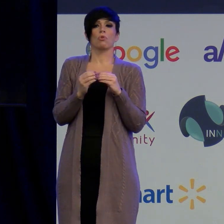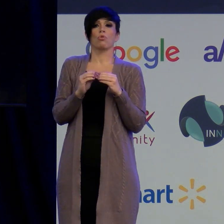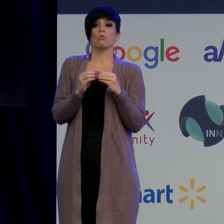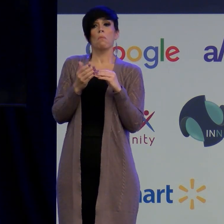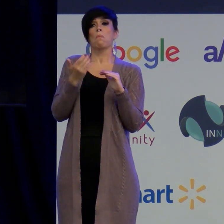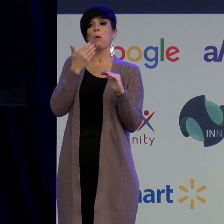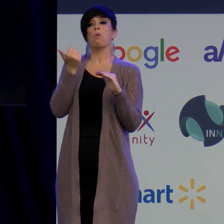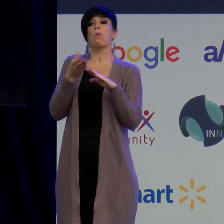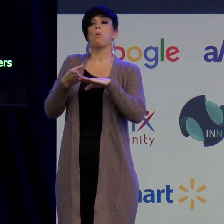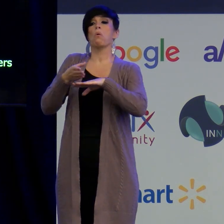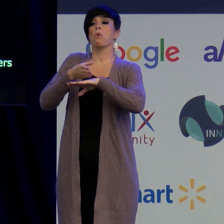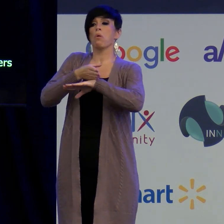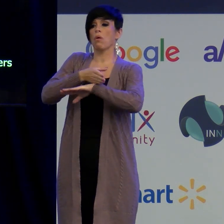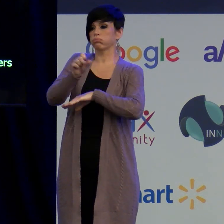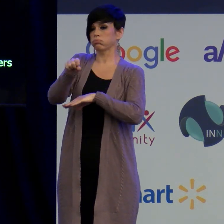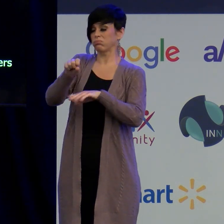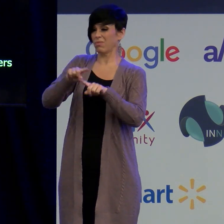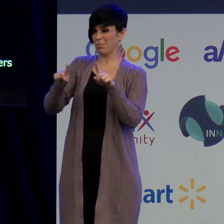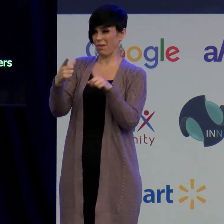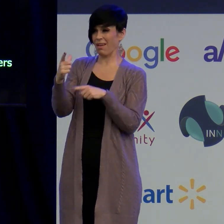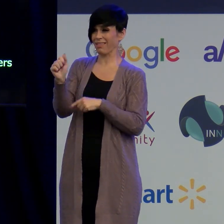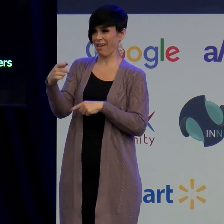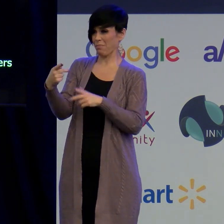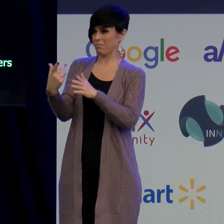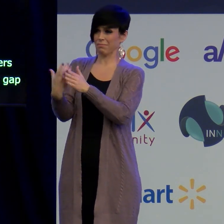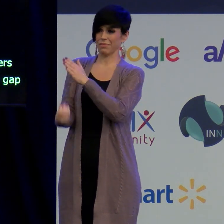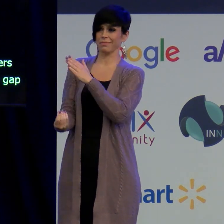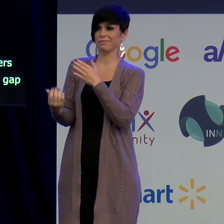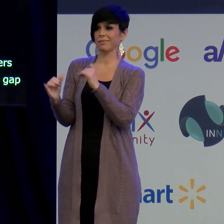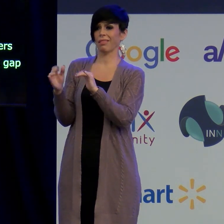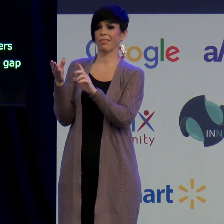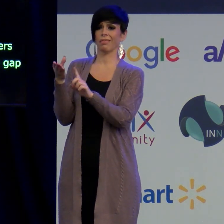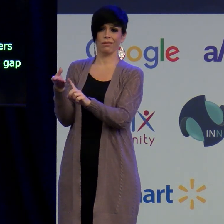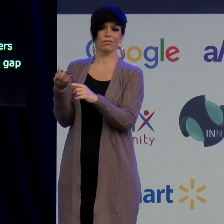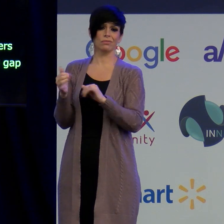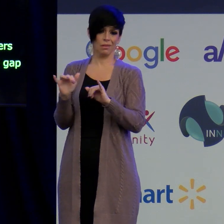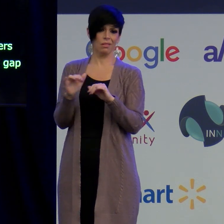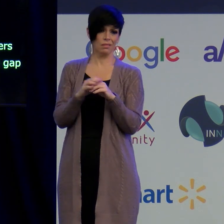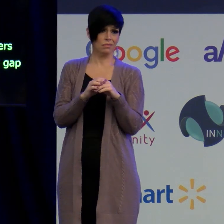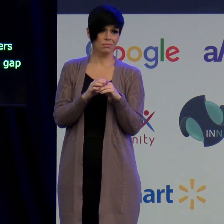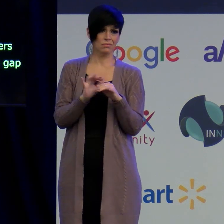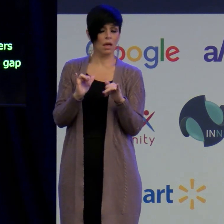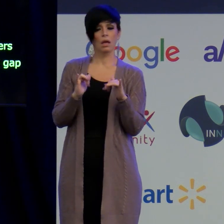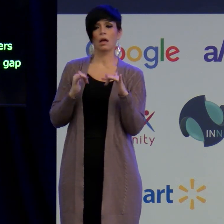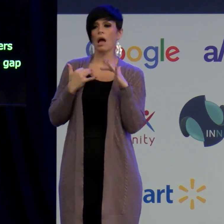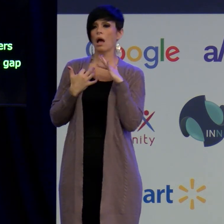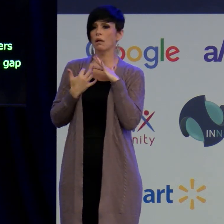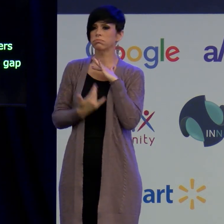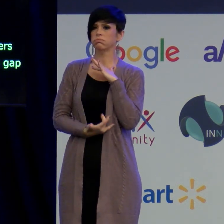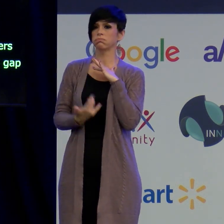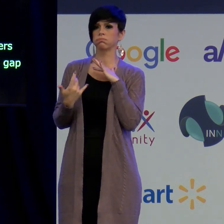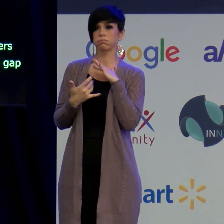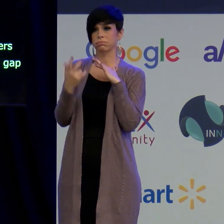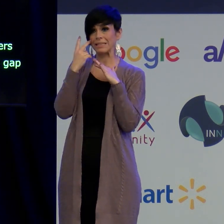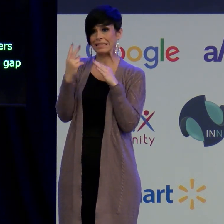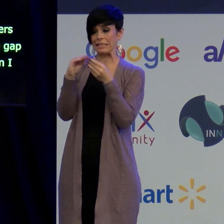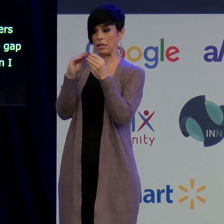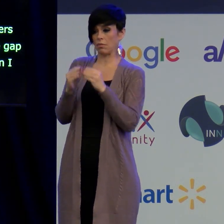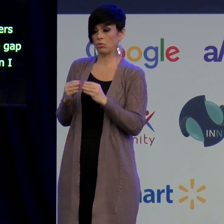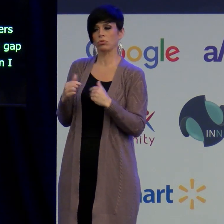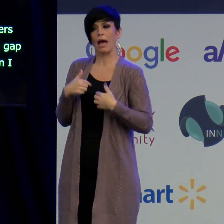gotten better this year, but the gap is still prevalent. It burns me when I look at those stats, and I